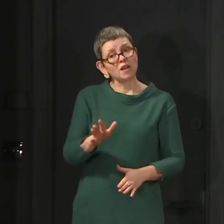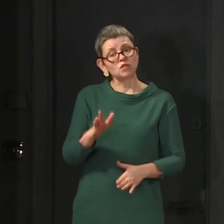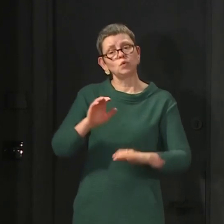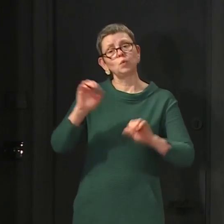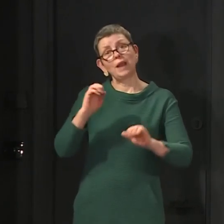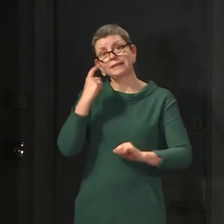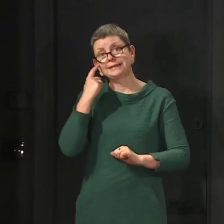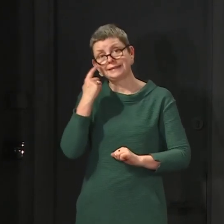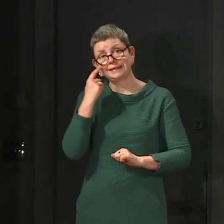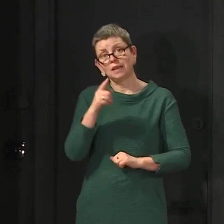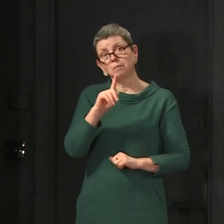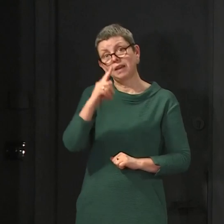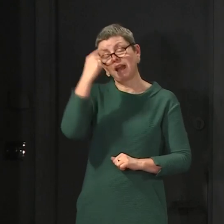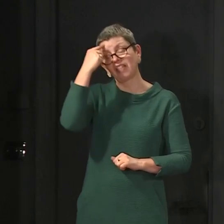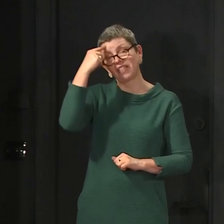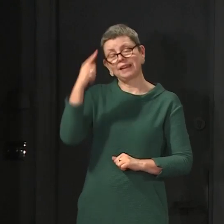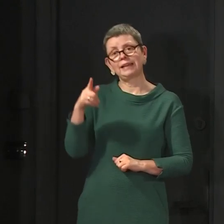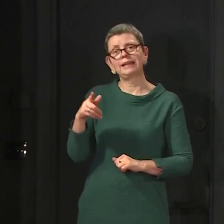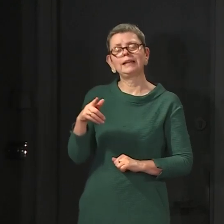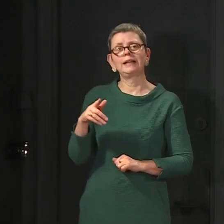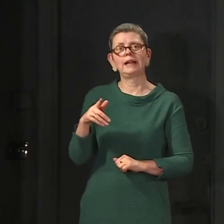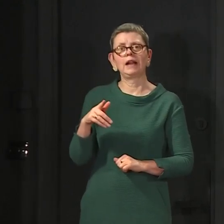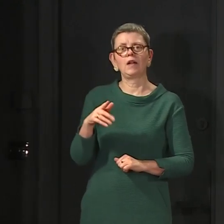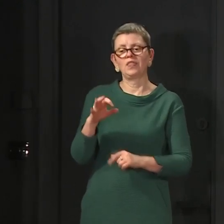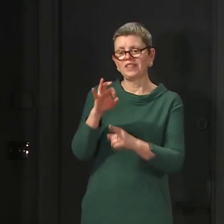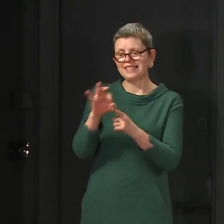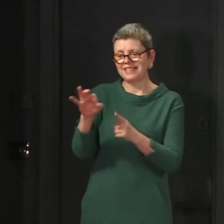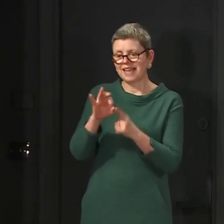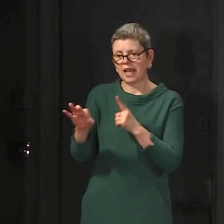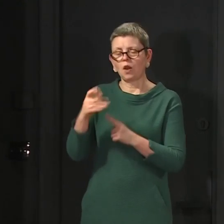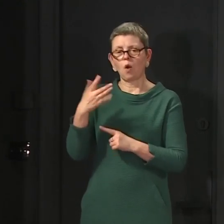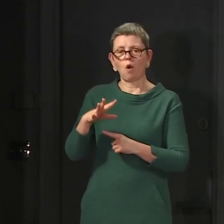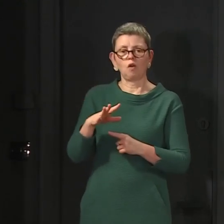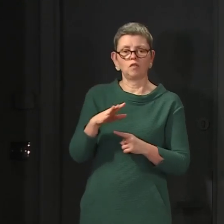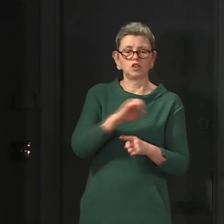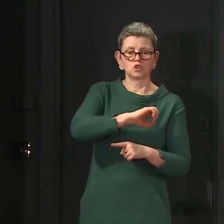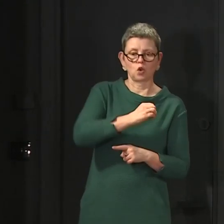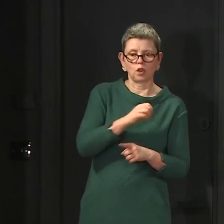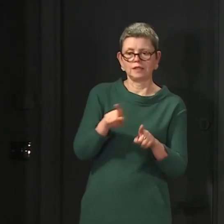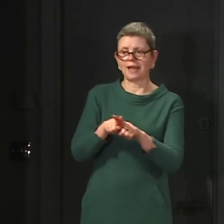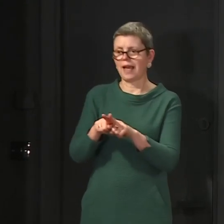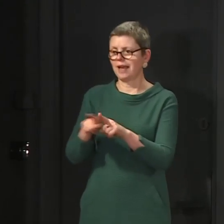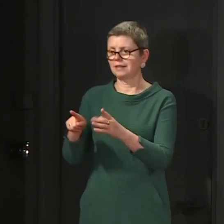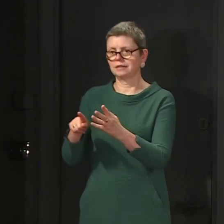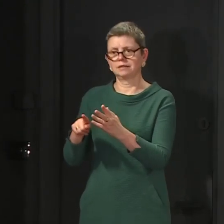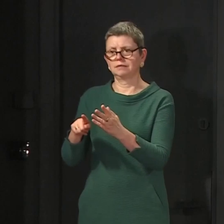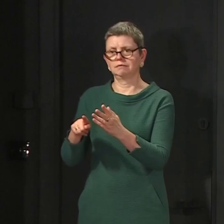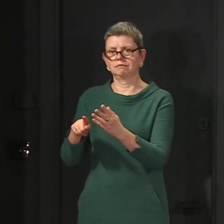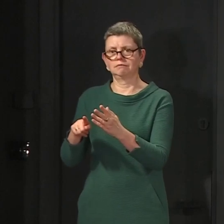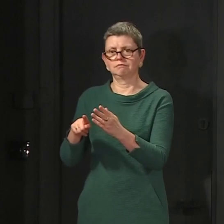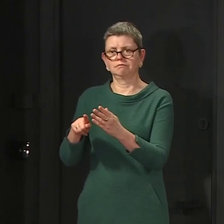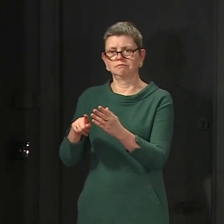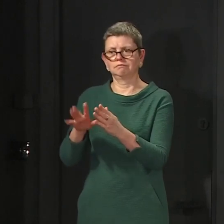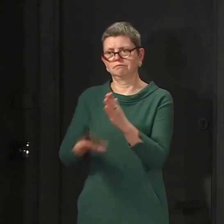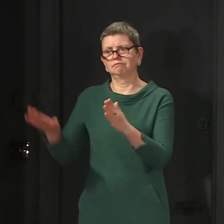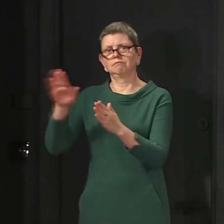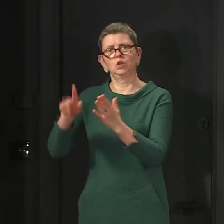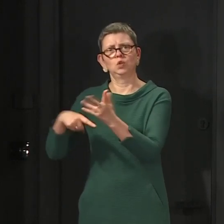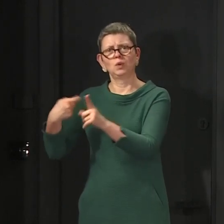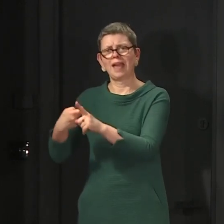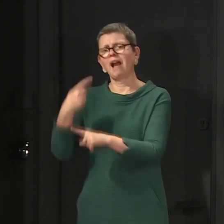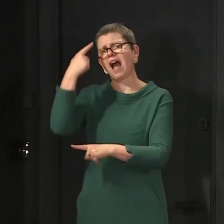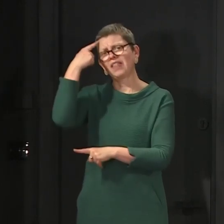the detail of the positions between Scotland and the rest of the UK as of tonight, the differences will be